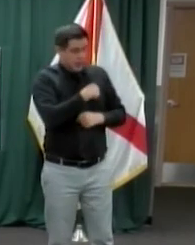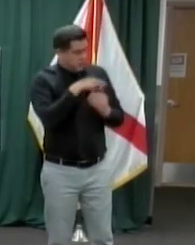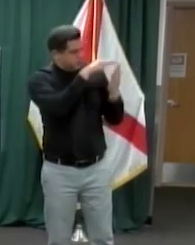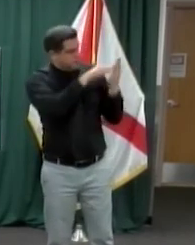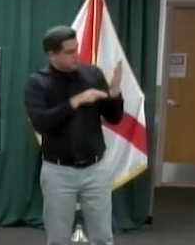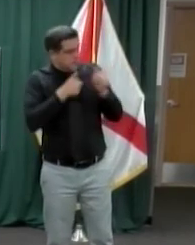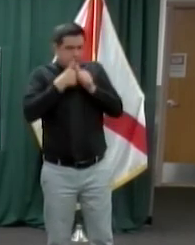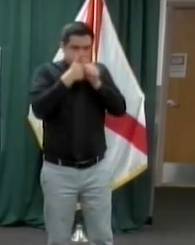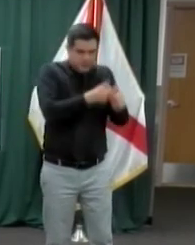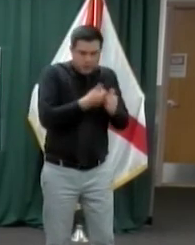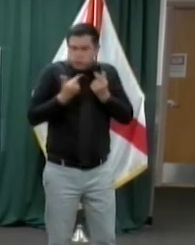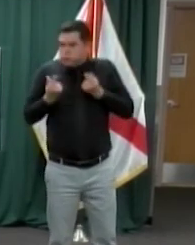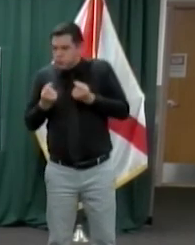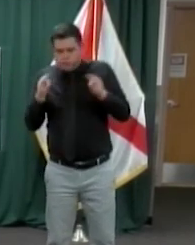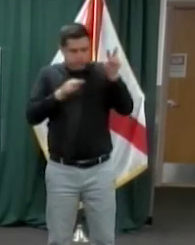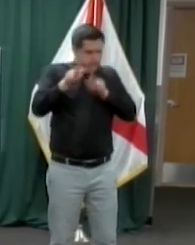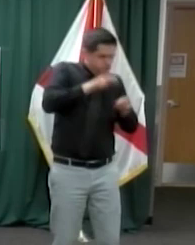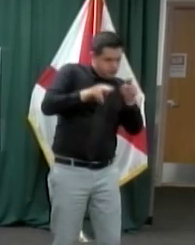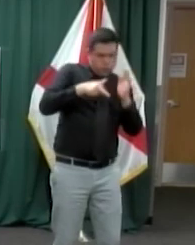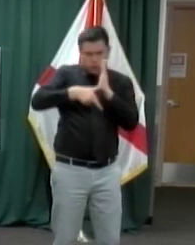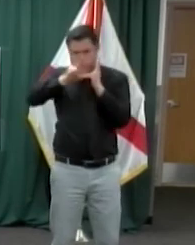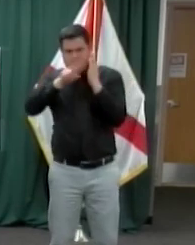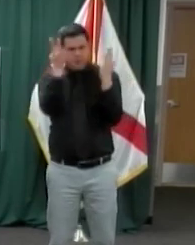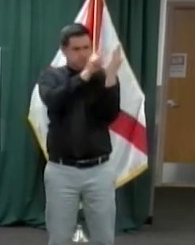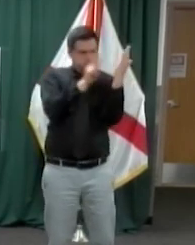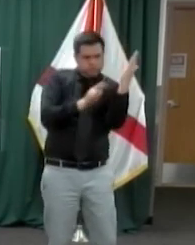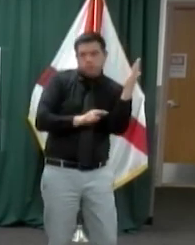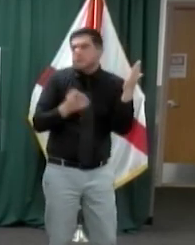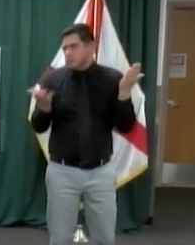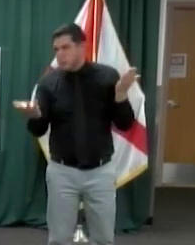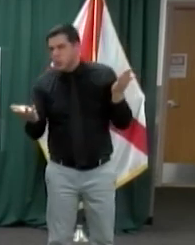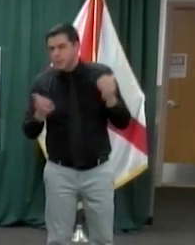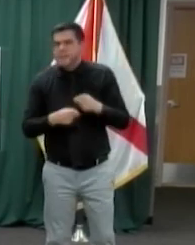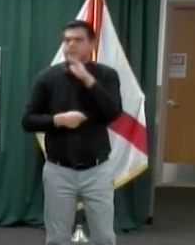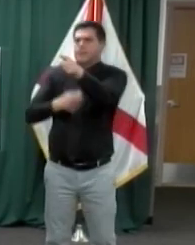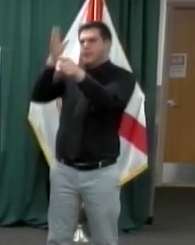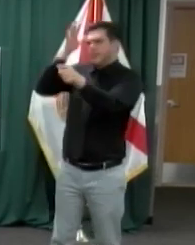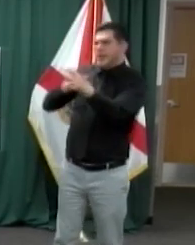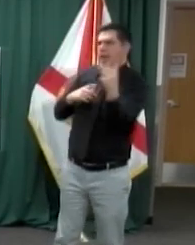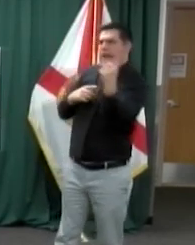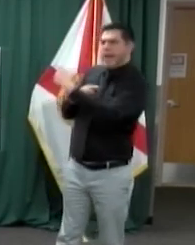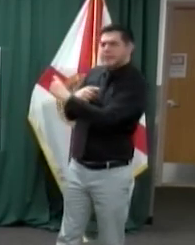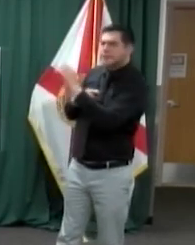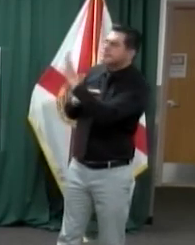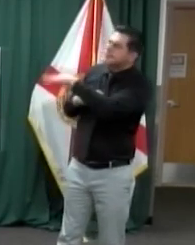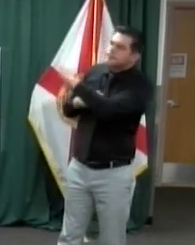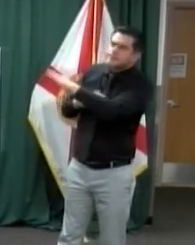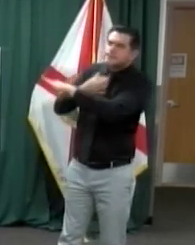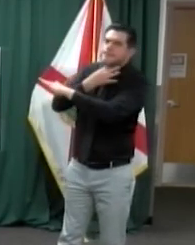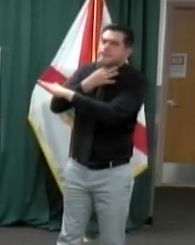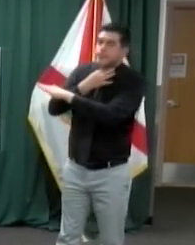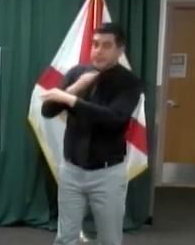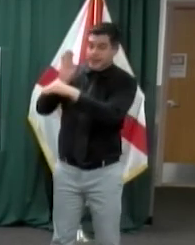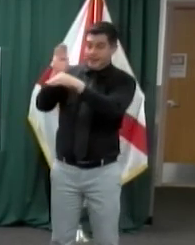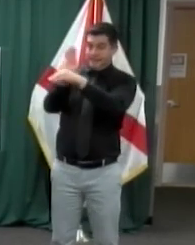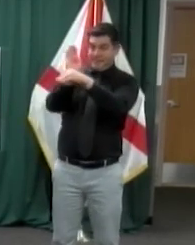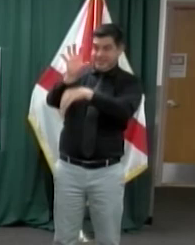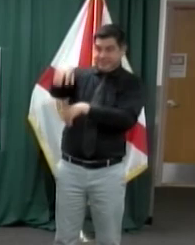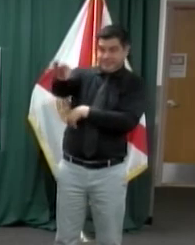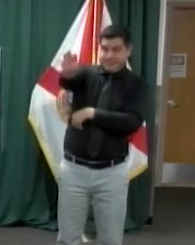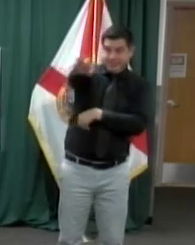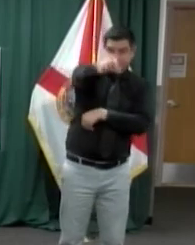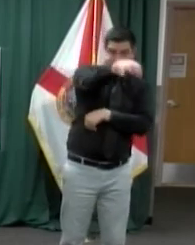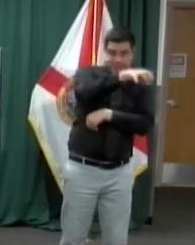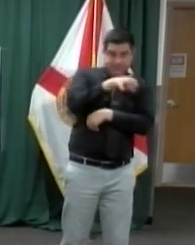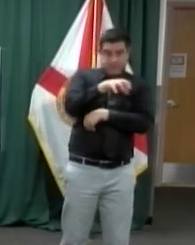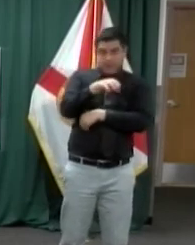To follow up on that, you've had 30% occupancy set standards here for the county, so I'm just wondering, is that something we can expect to see with